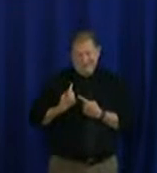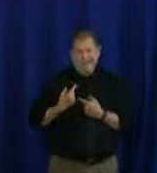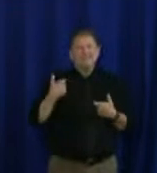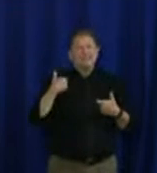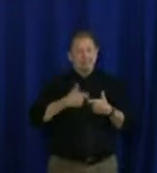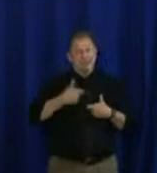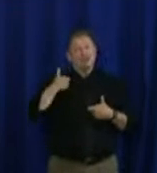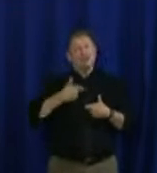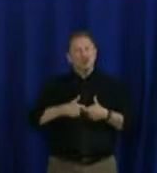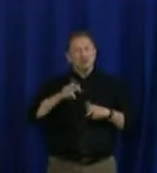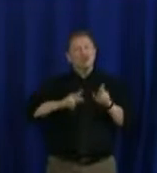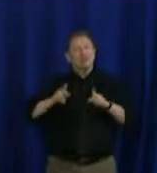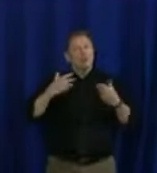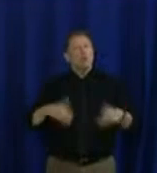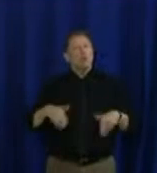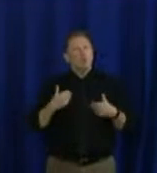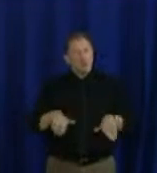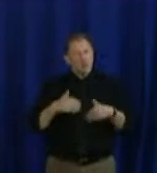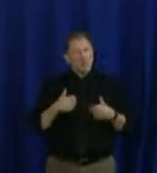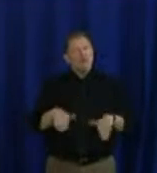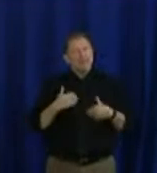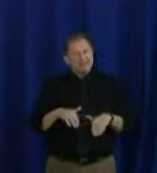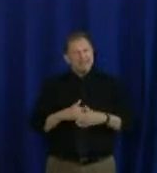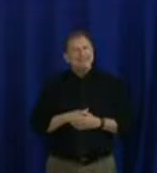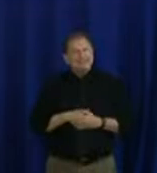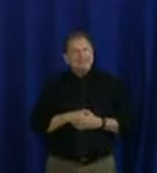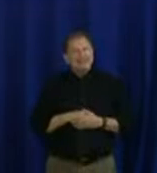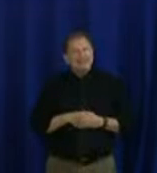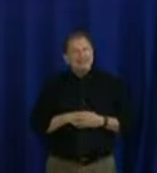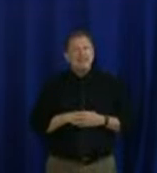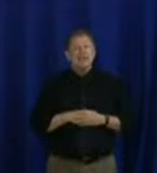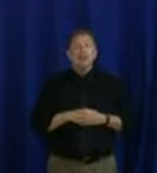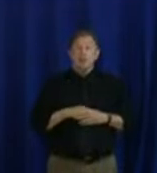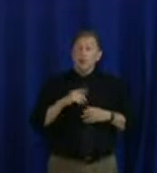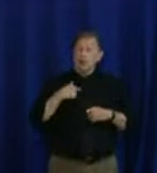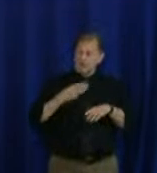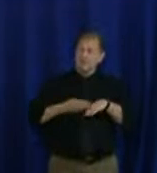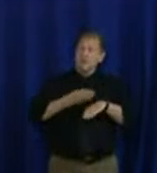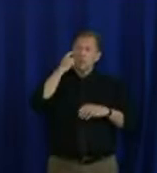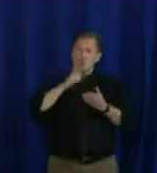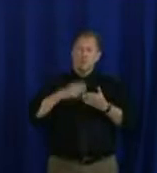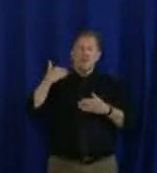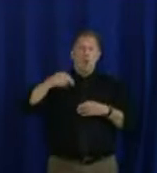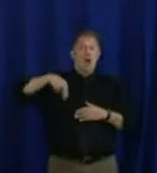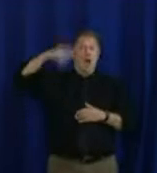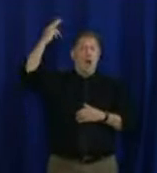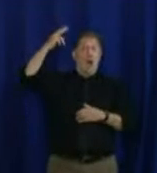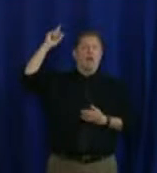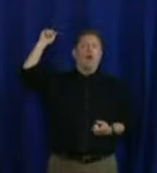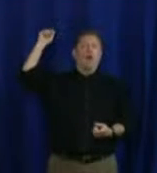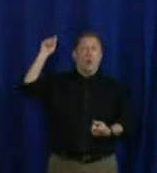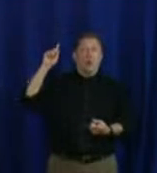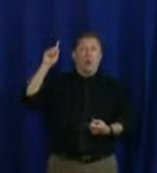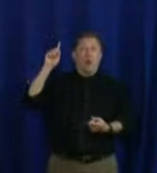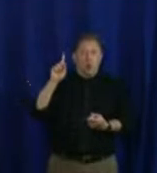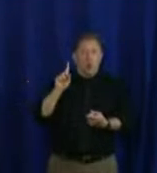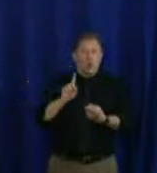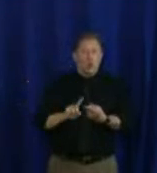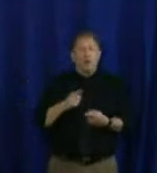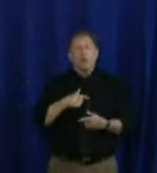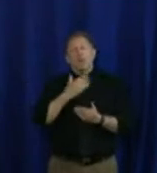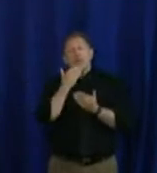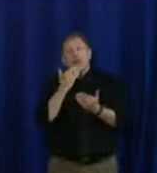Latinx Chicagoans. We've seen very, very good improvements there. Rates have been dropping. I really want to thank everyone in